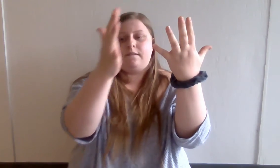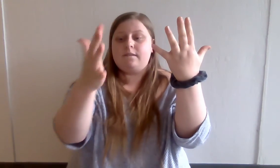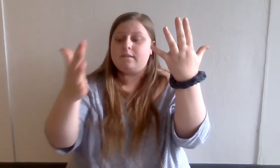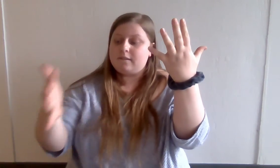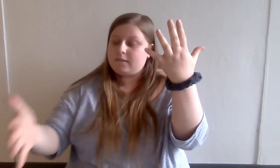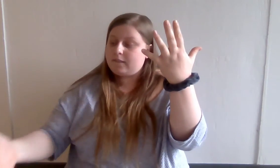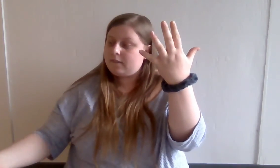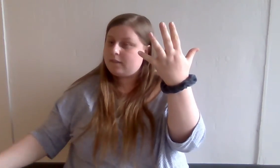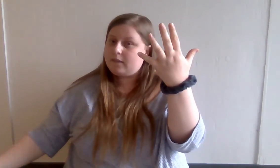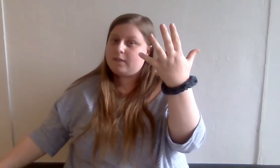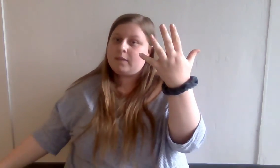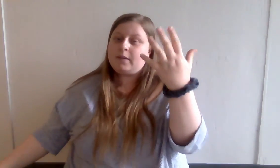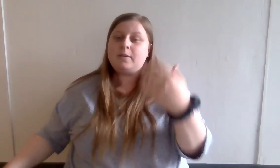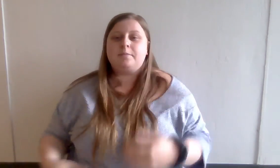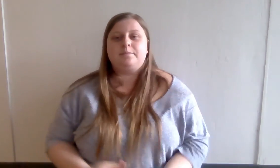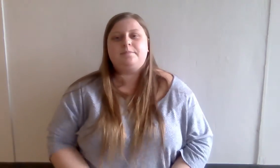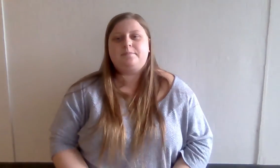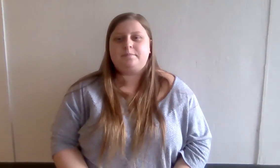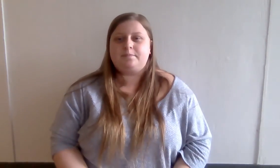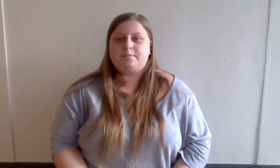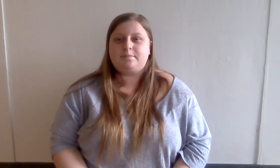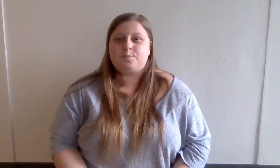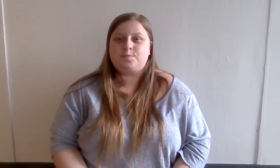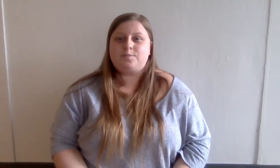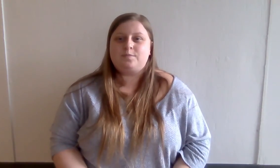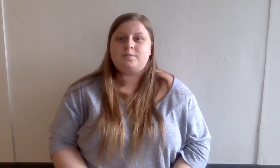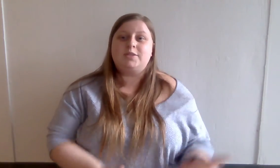is, "The leaf fell from the tree to the ground."